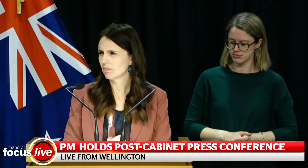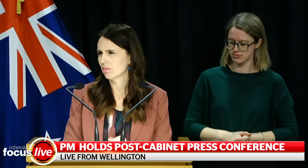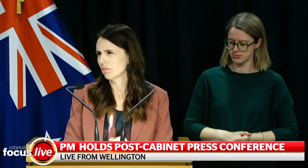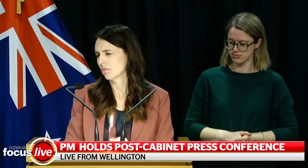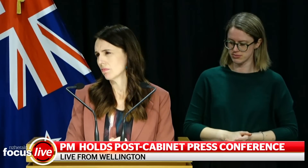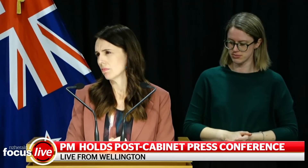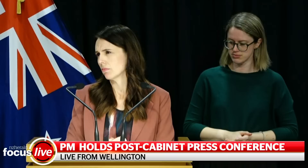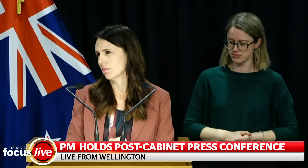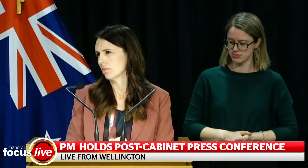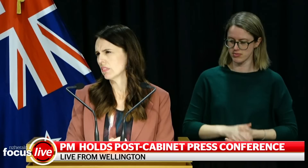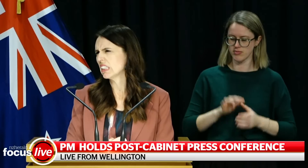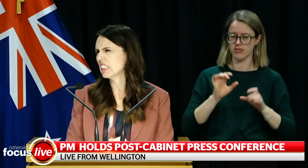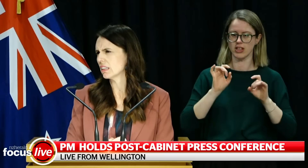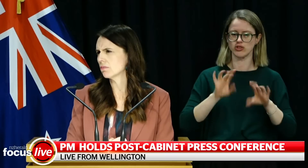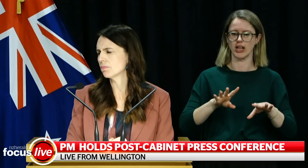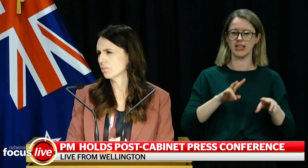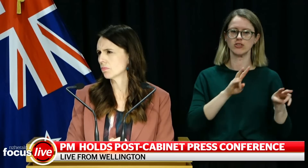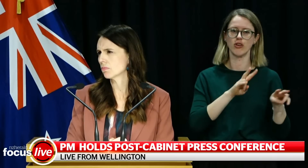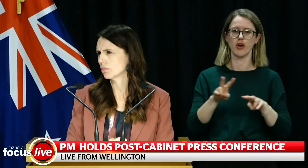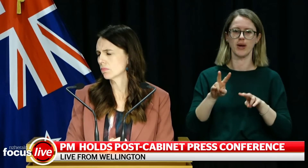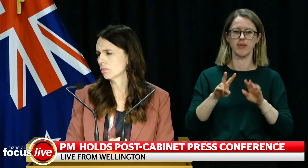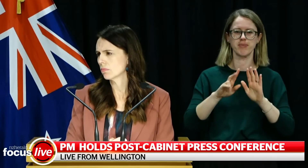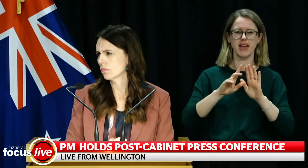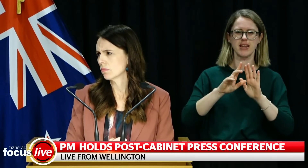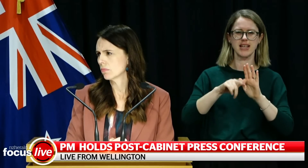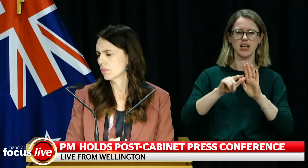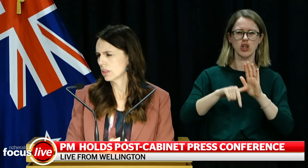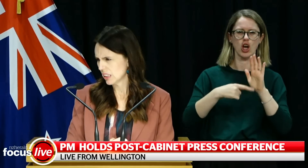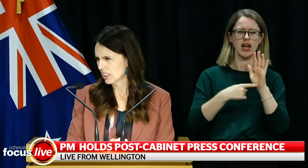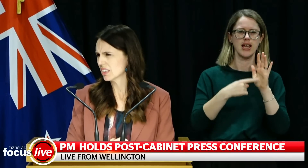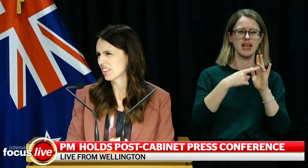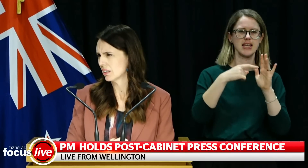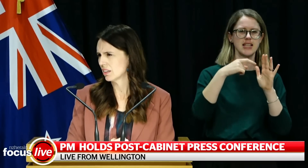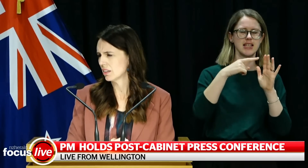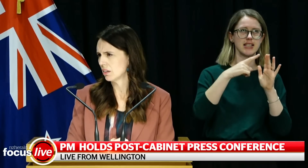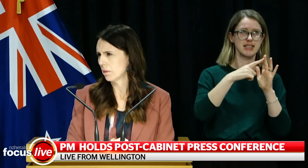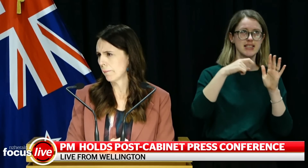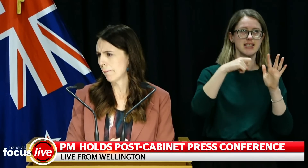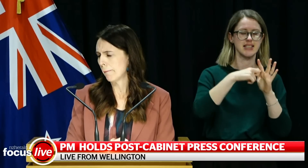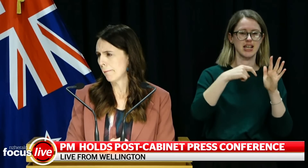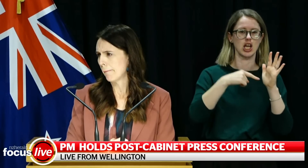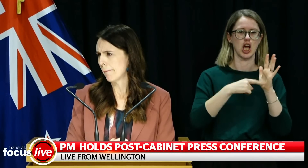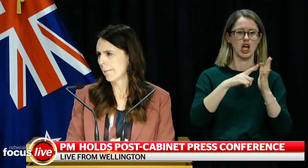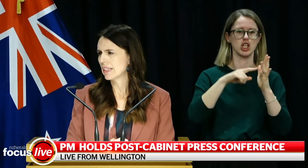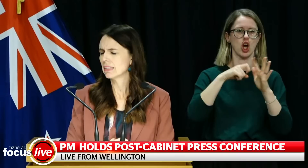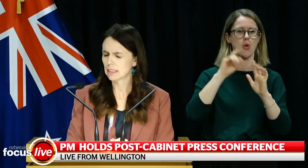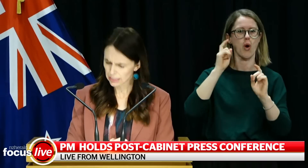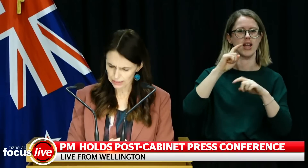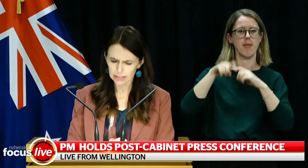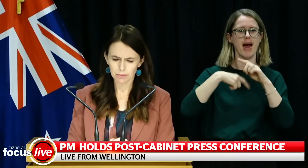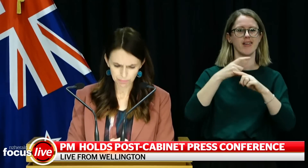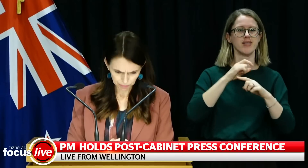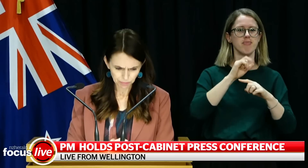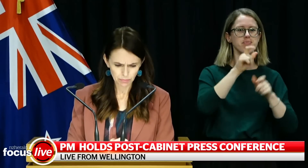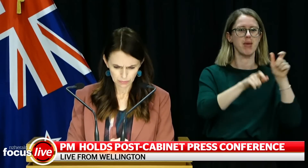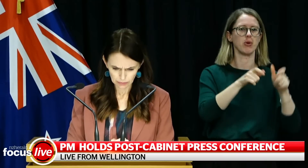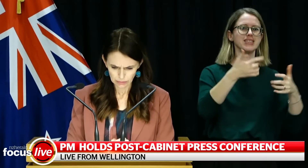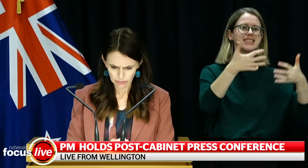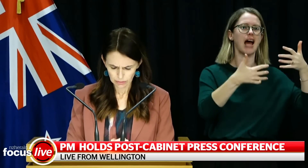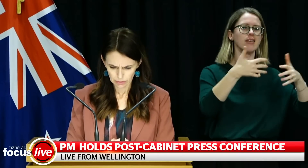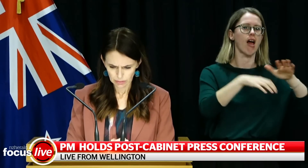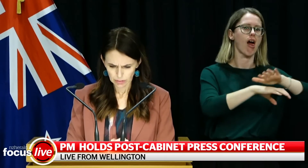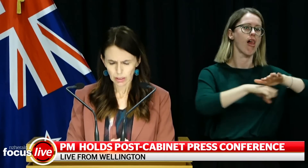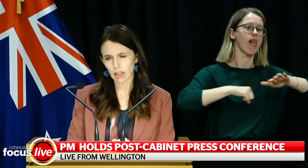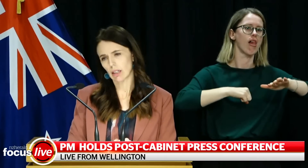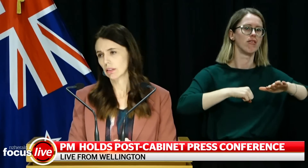Australia's reviewing TikTok and other apps similarly hosted in authoritarian countries. Yes. They're concerned about data harvesting practices. Yes. What concerns do you